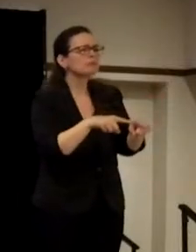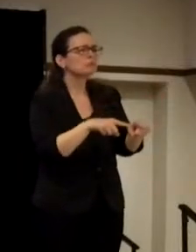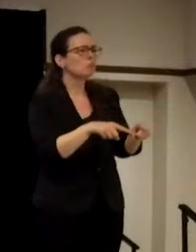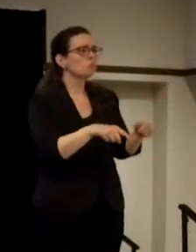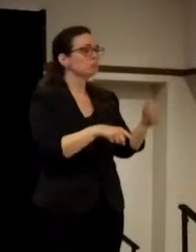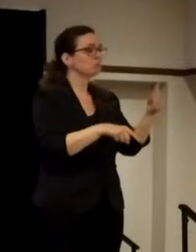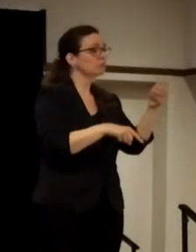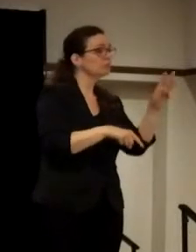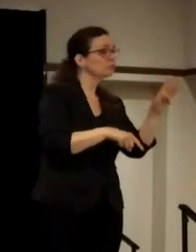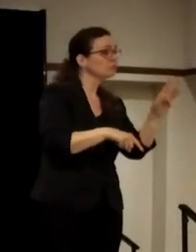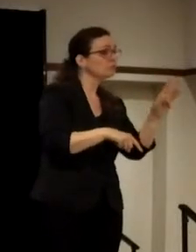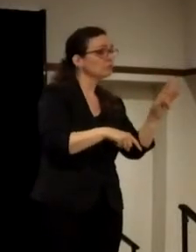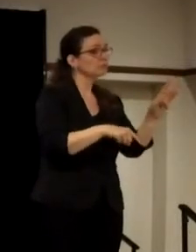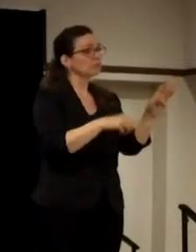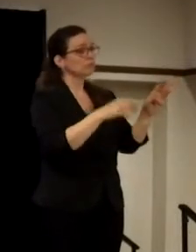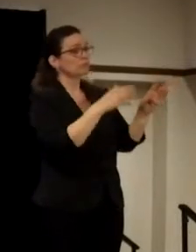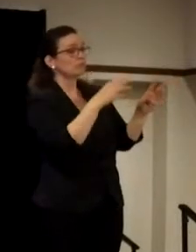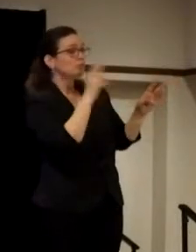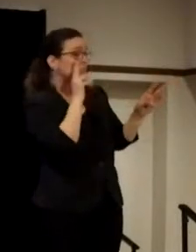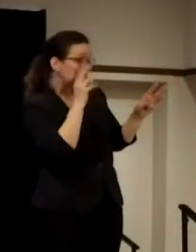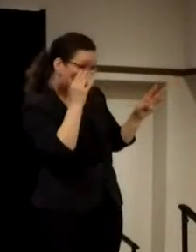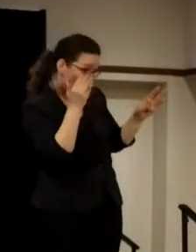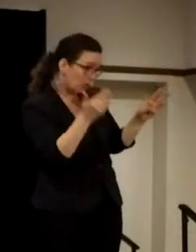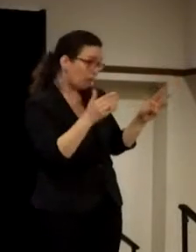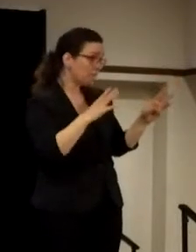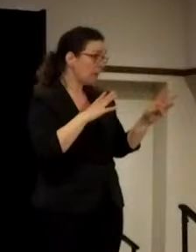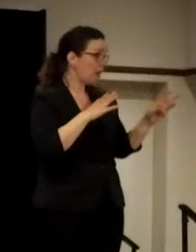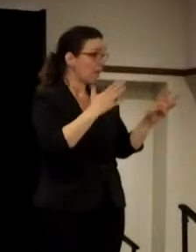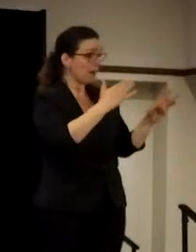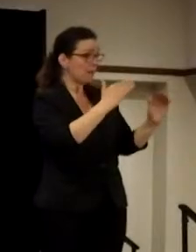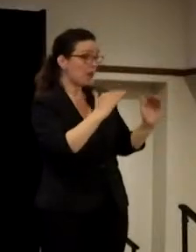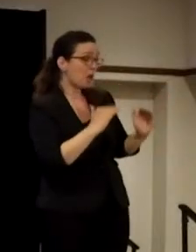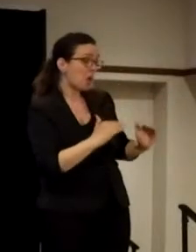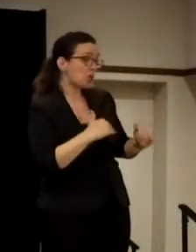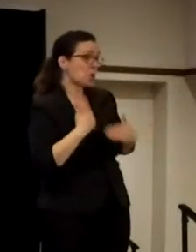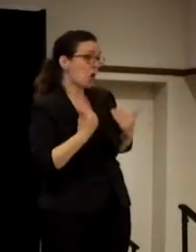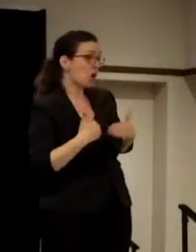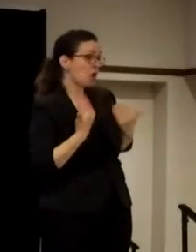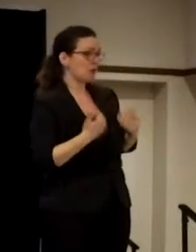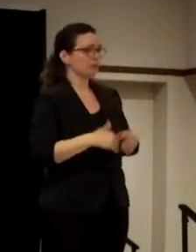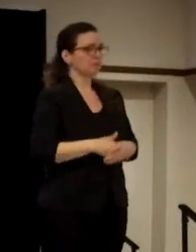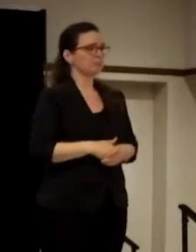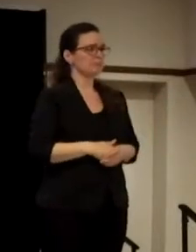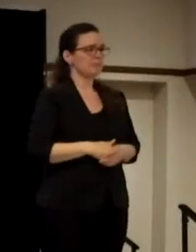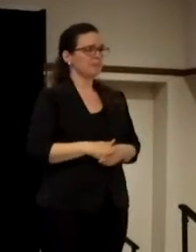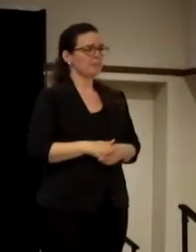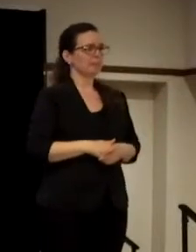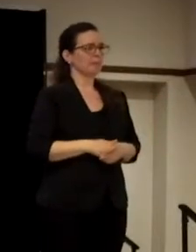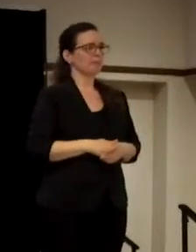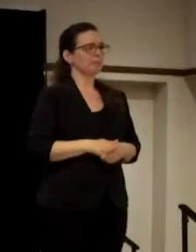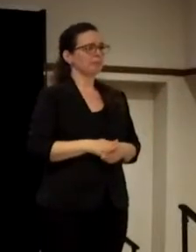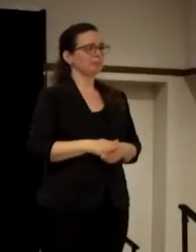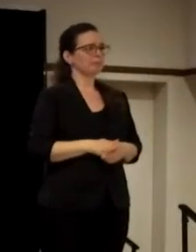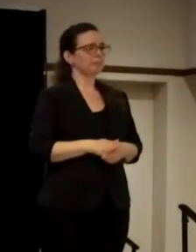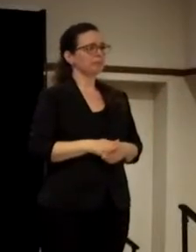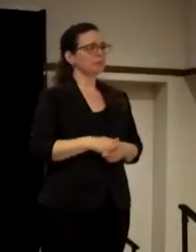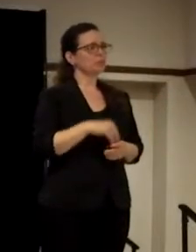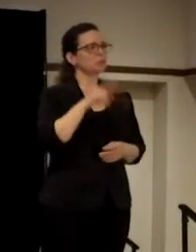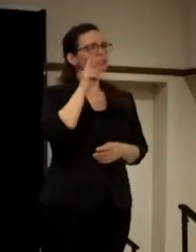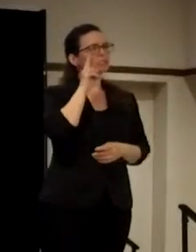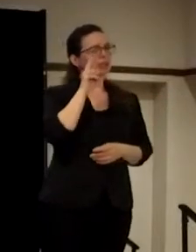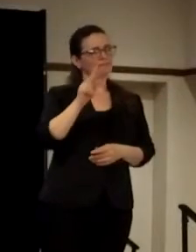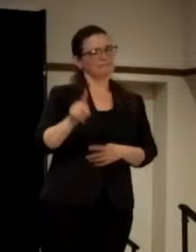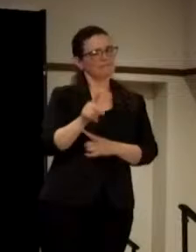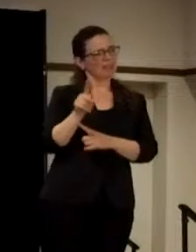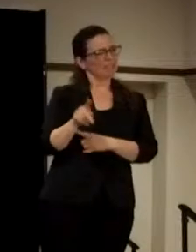the data coming out of the Pfizer vaccine, 100% effective for that age demographic. So at some point